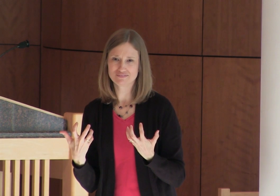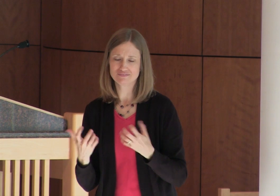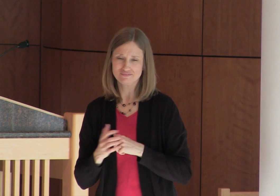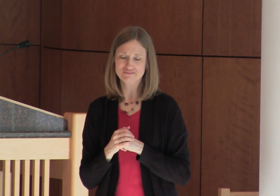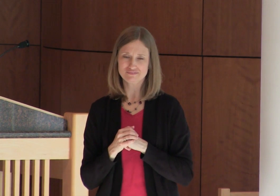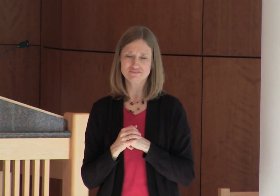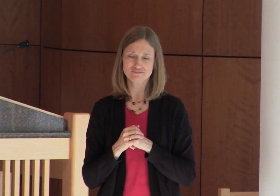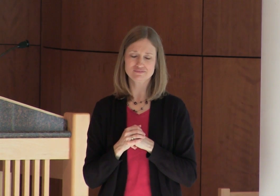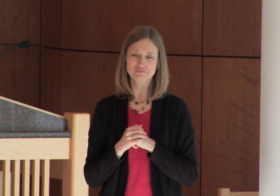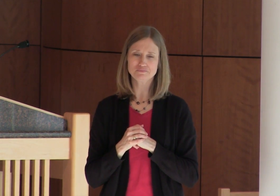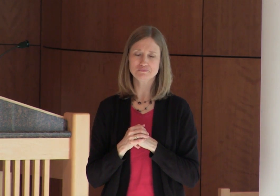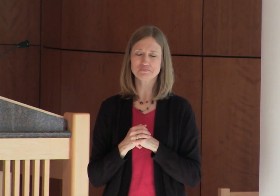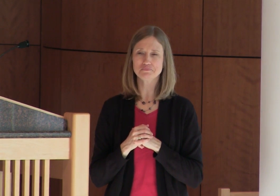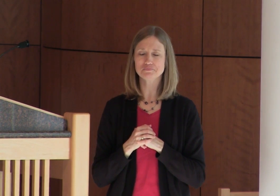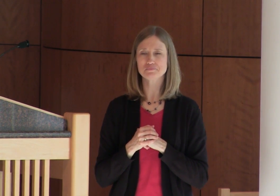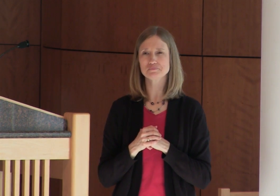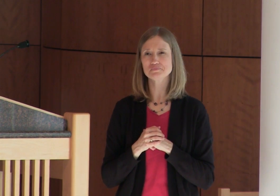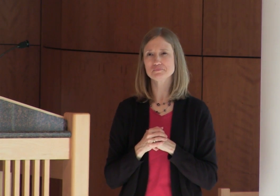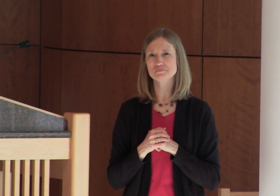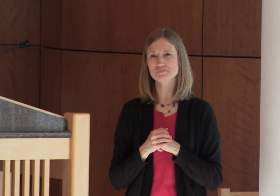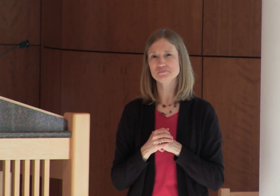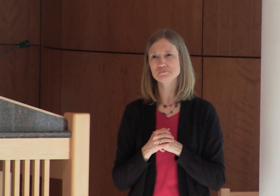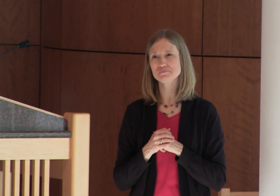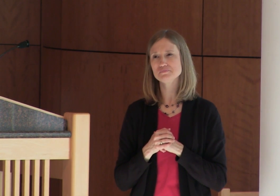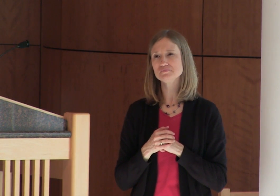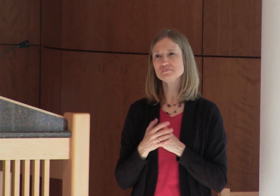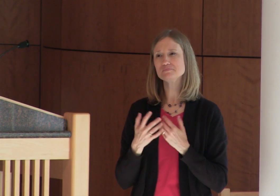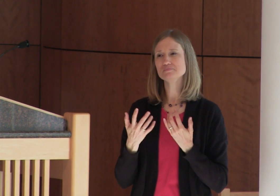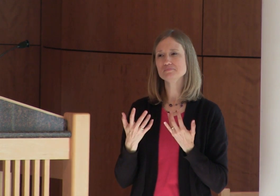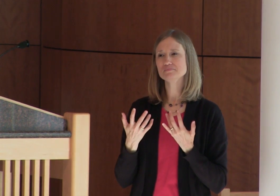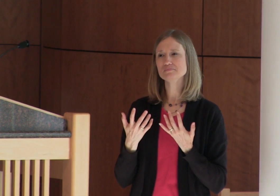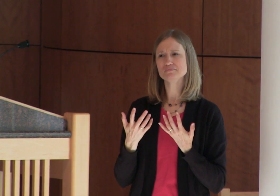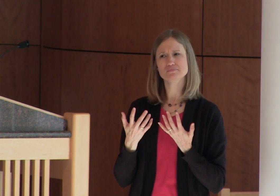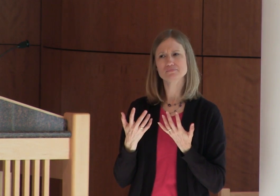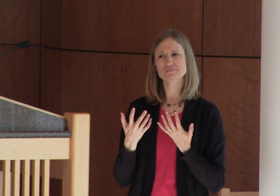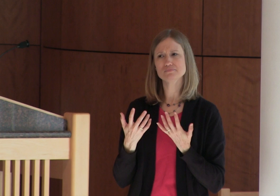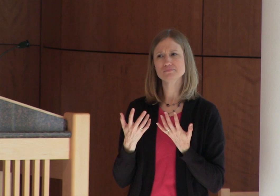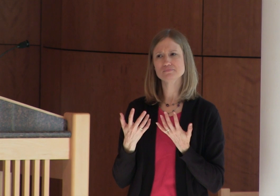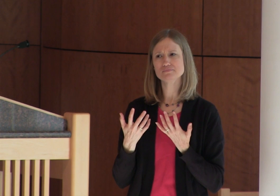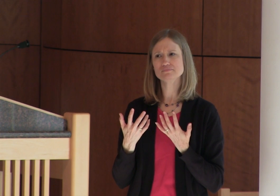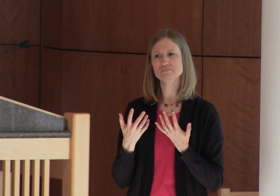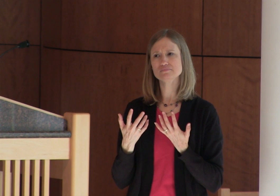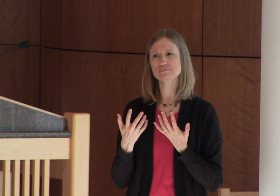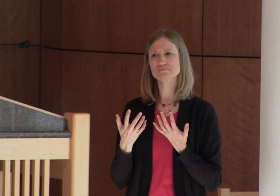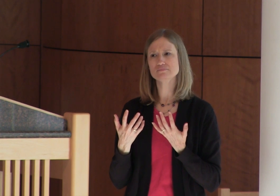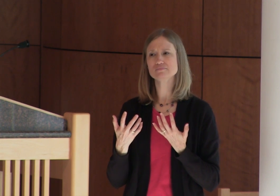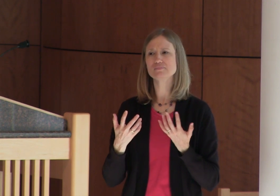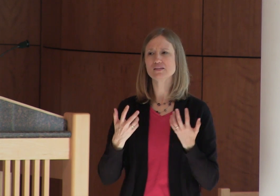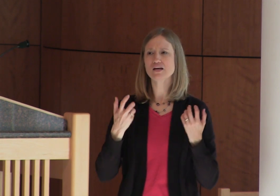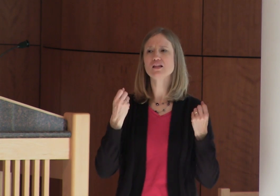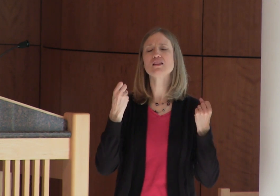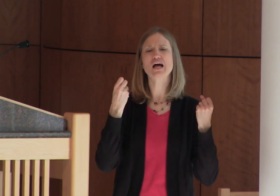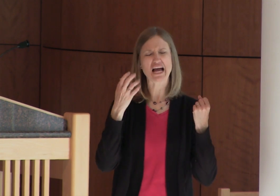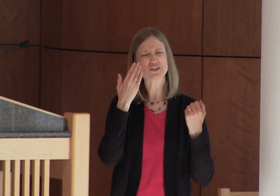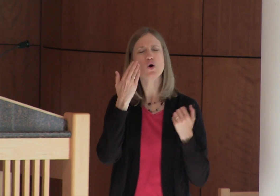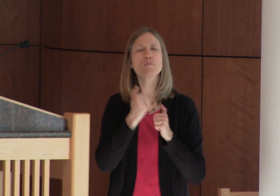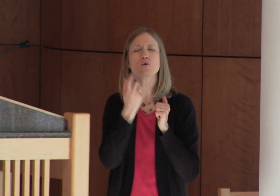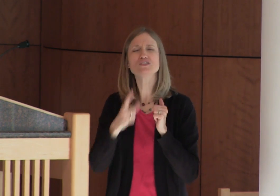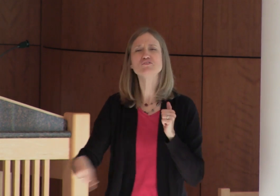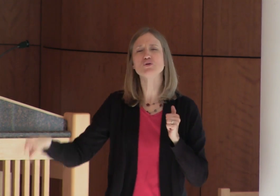Now, I know each of us have multiple callings. We are called to do, actually called to respond to more than